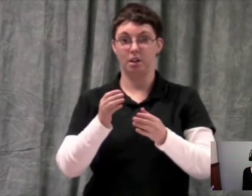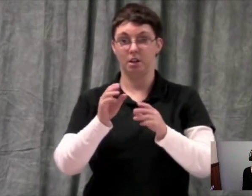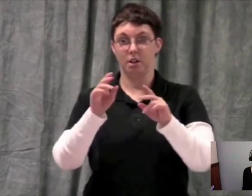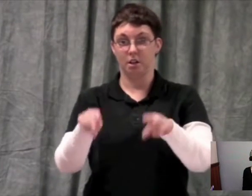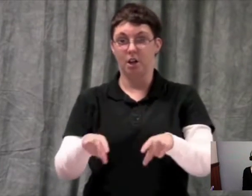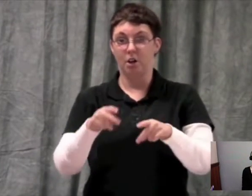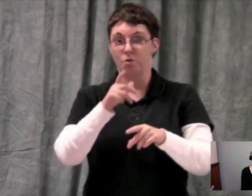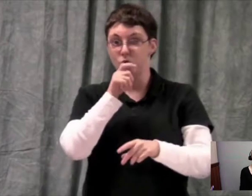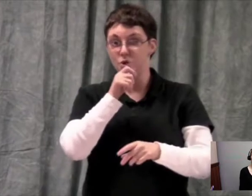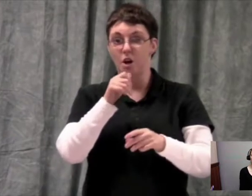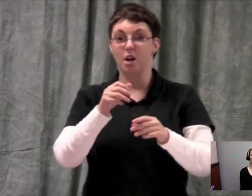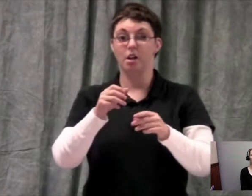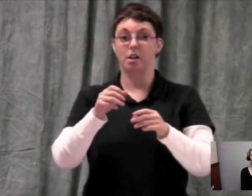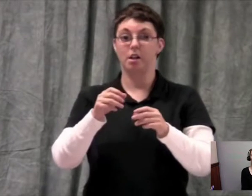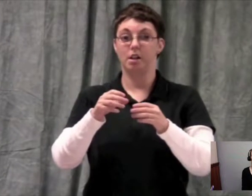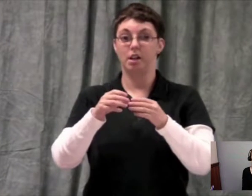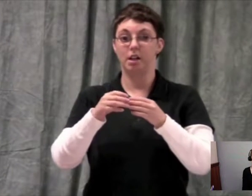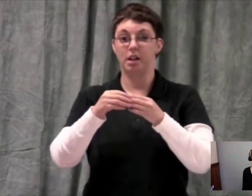in what looks to be like a clock.